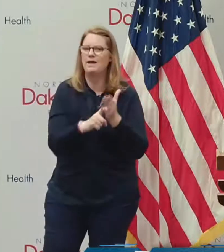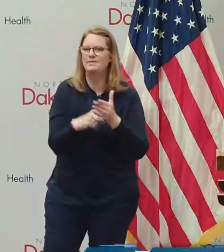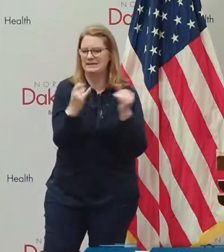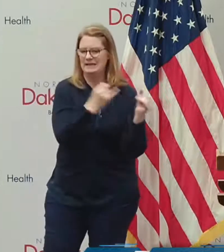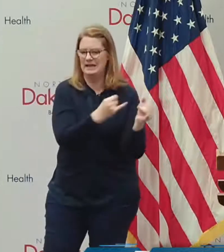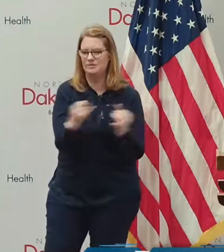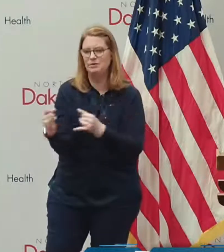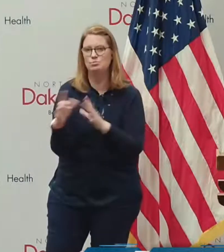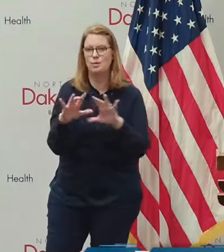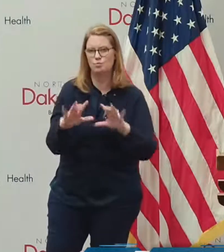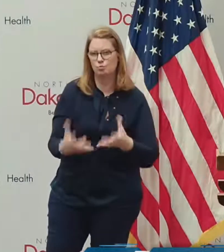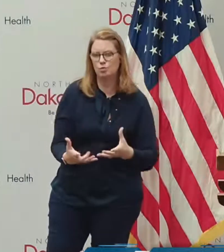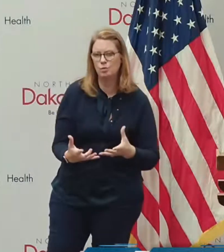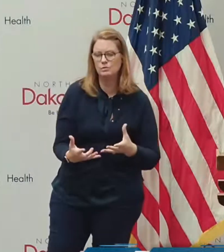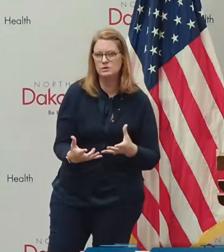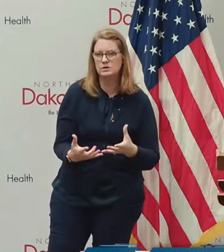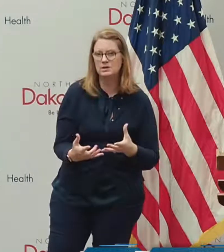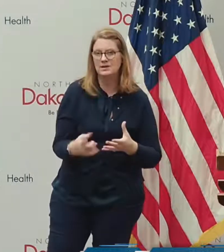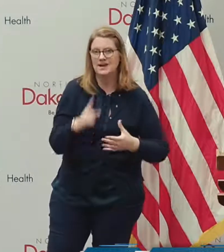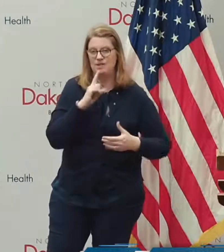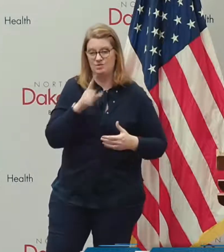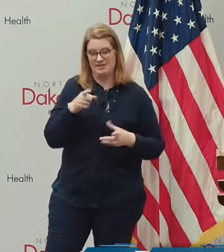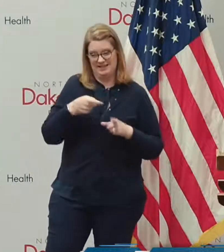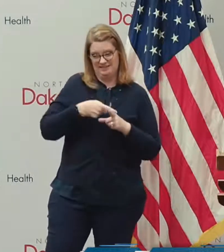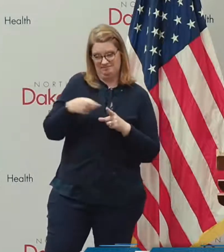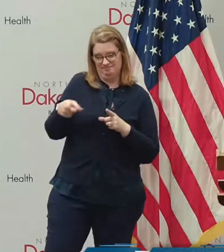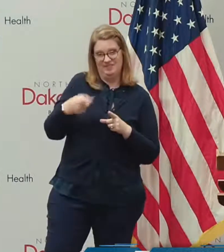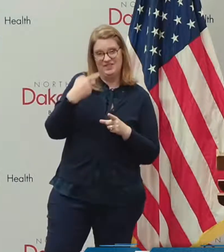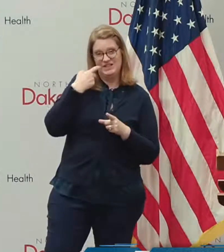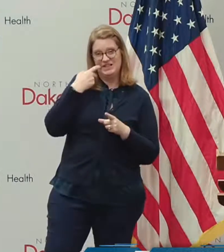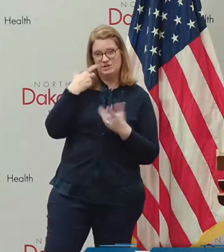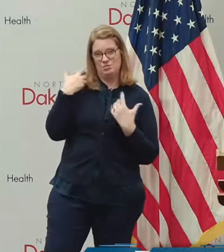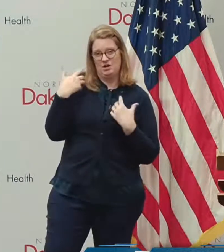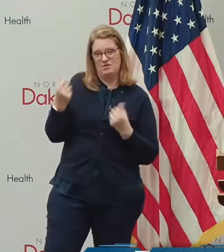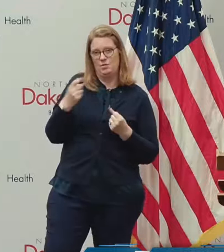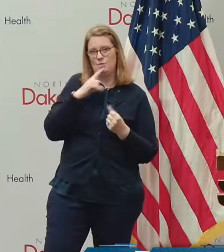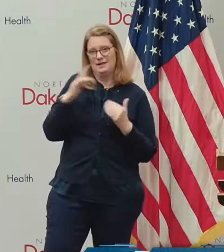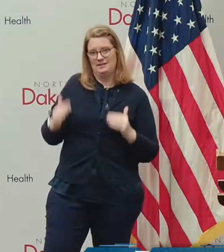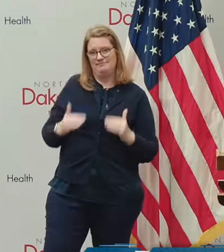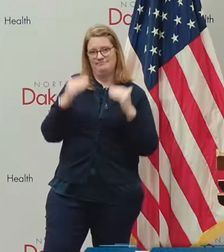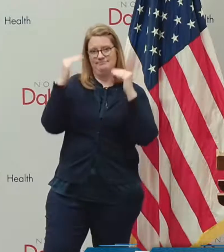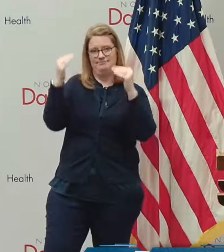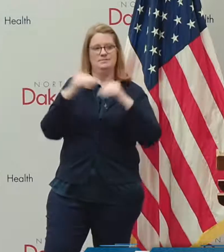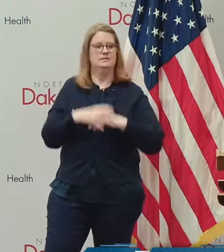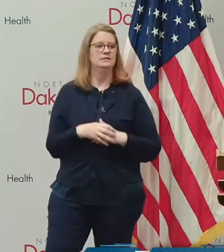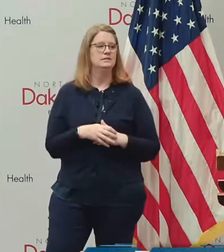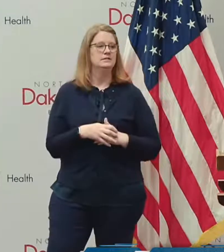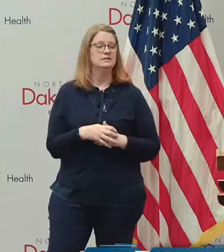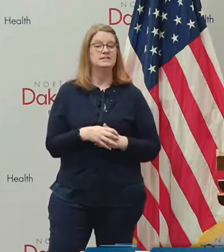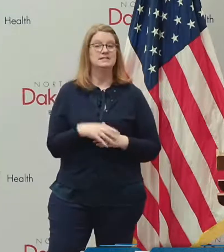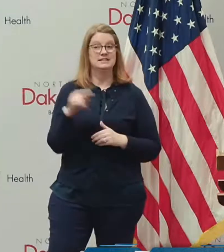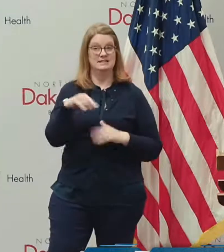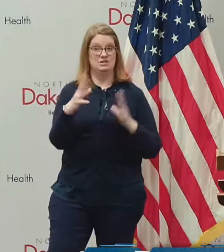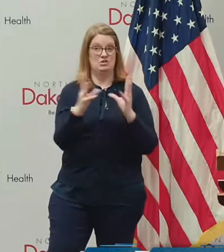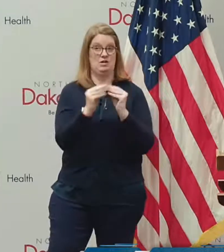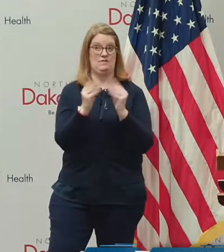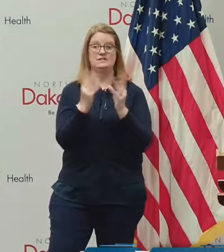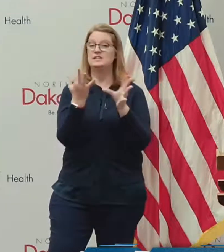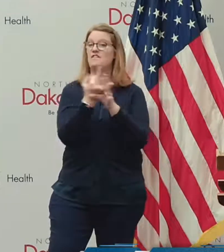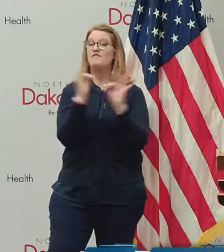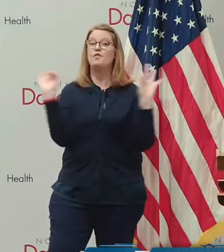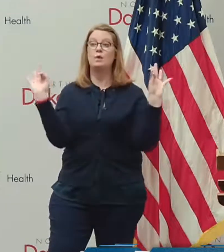huge difference in this area of addiction and recovery. So this conference is free and open